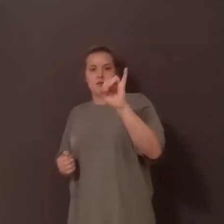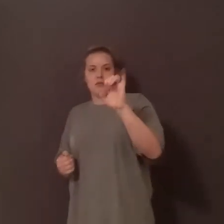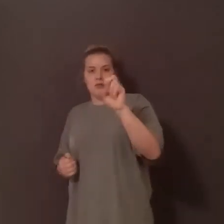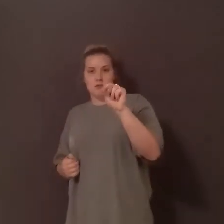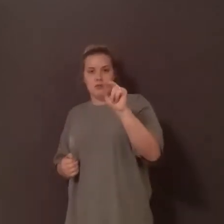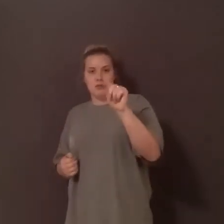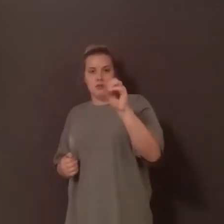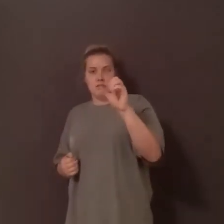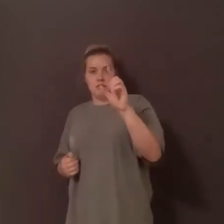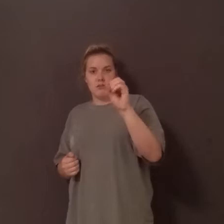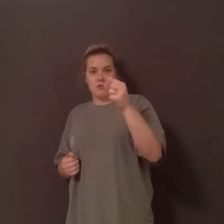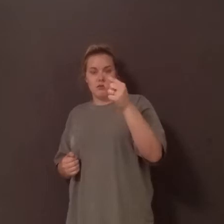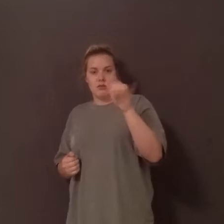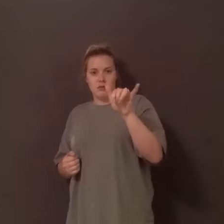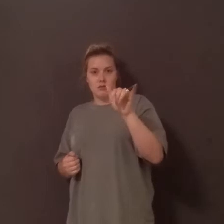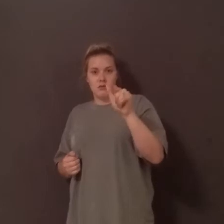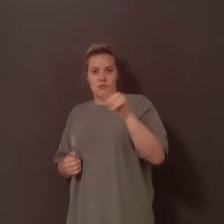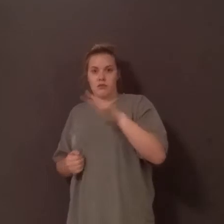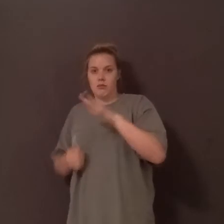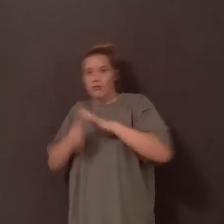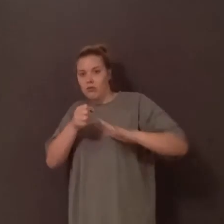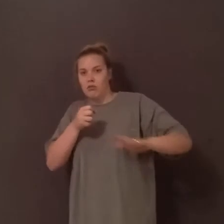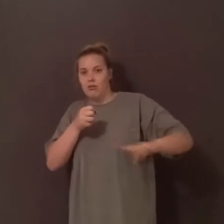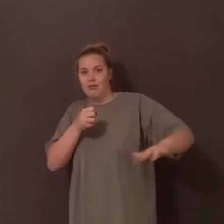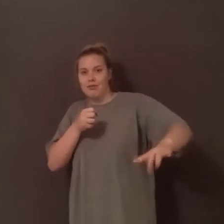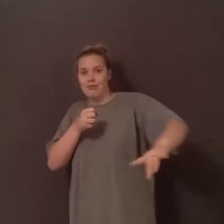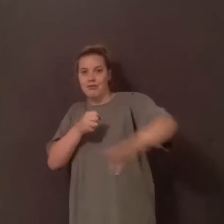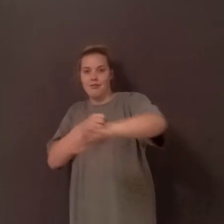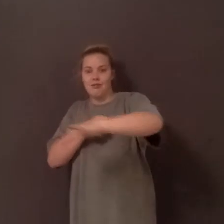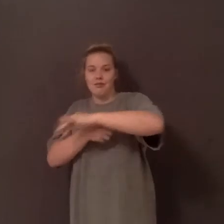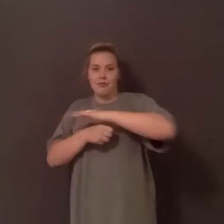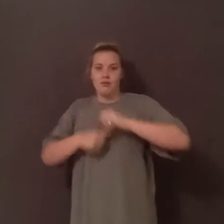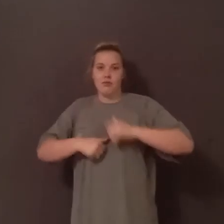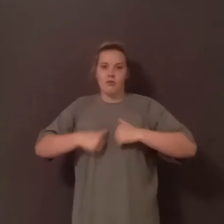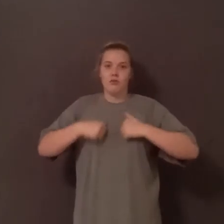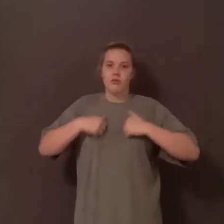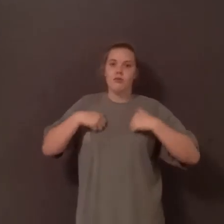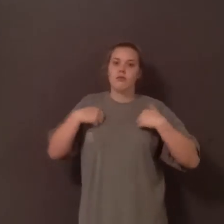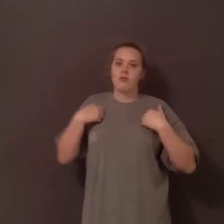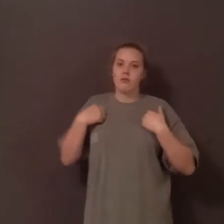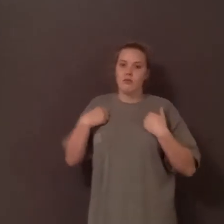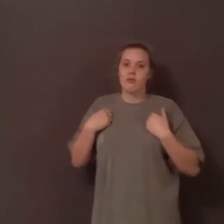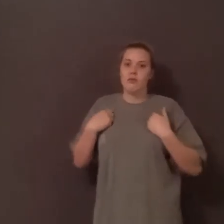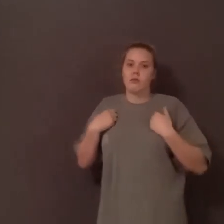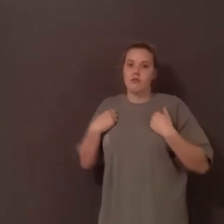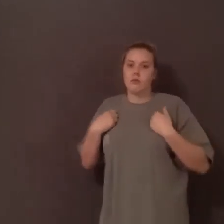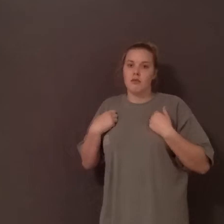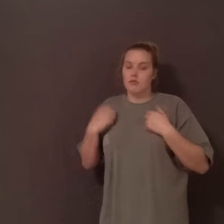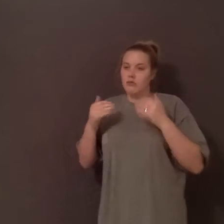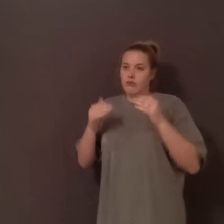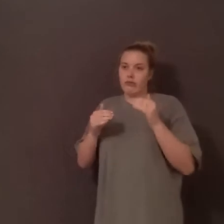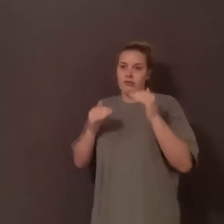And that's what it is. It takes up all areas of life itself. Things that are integral and maxims.